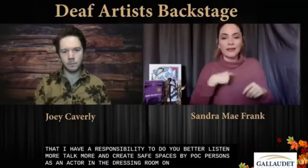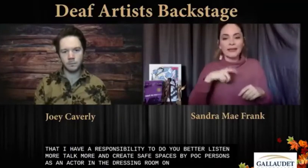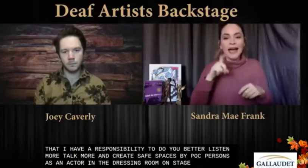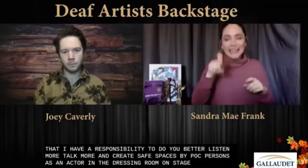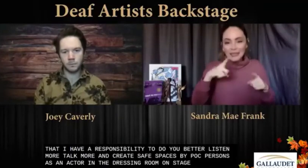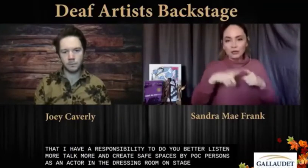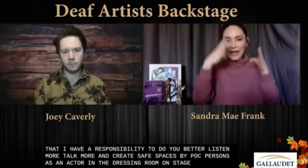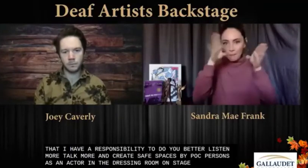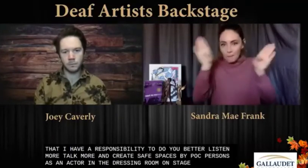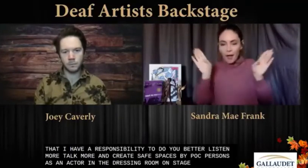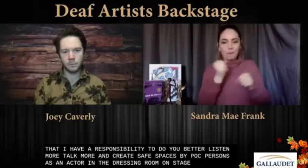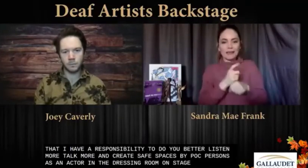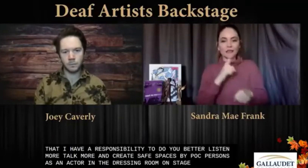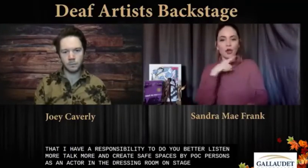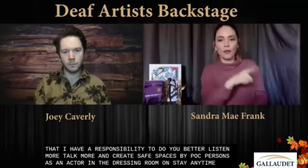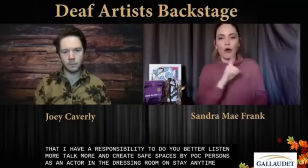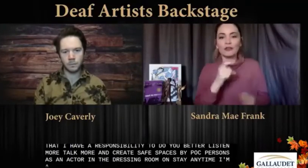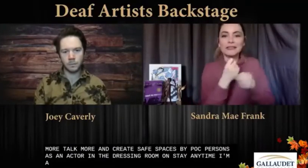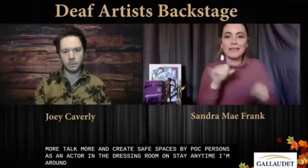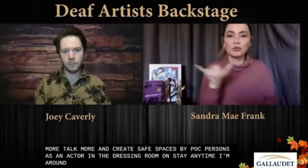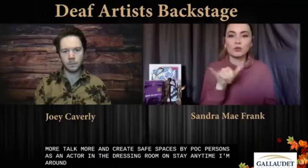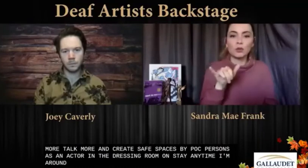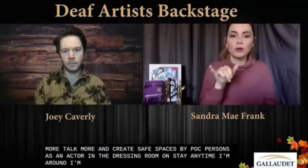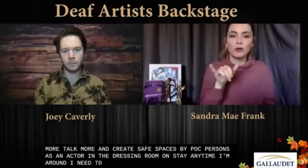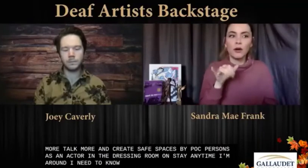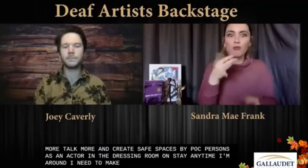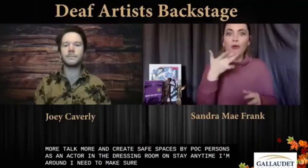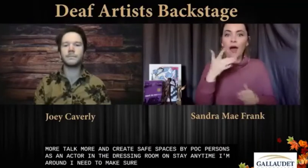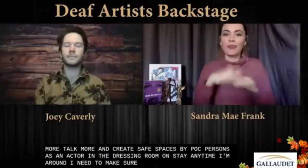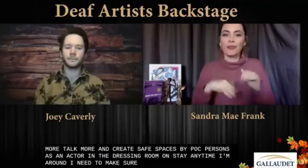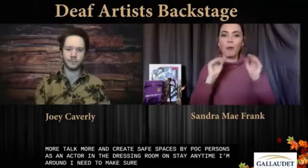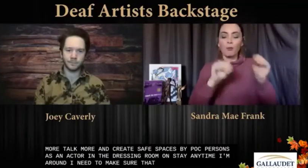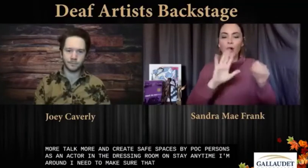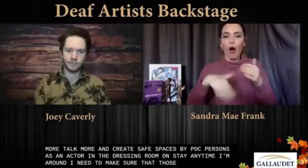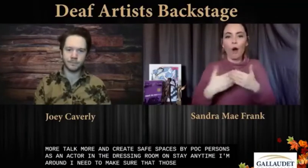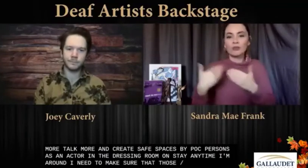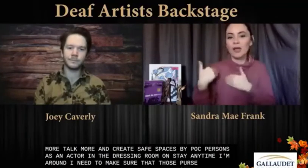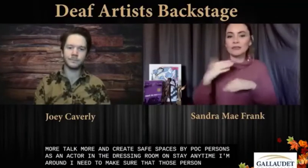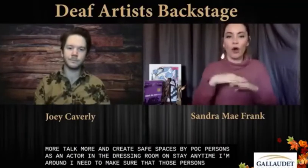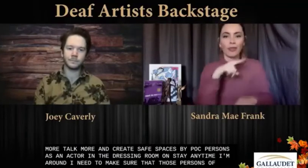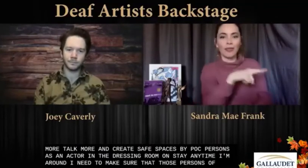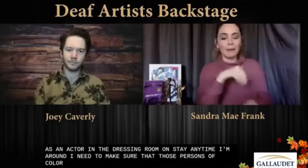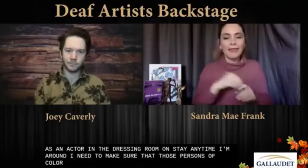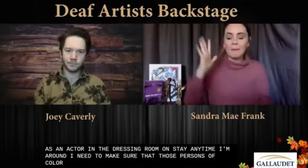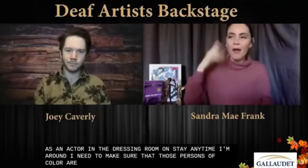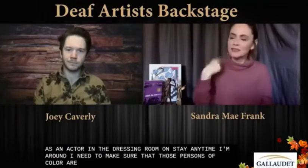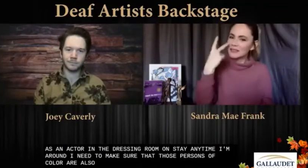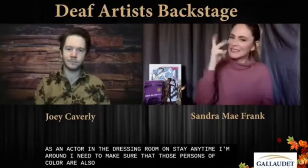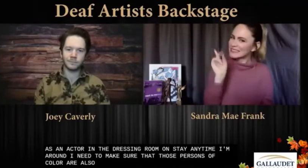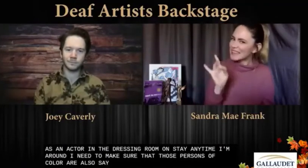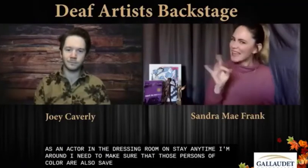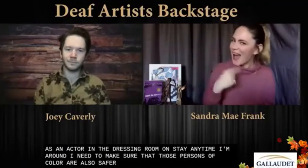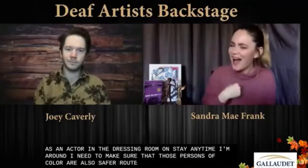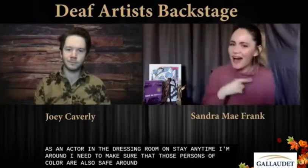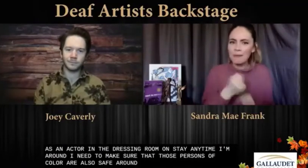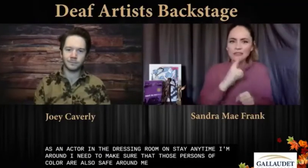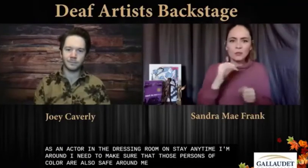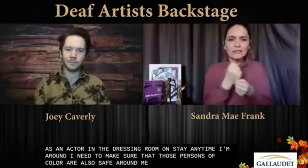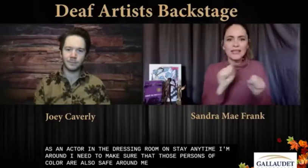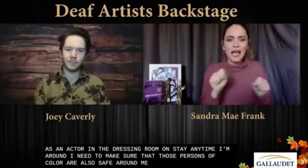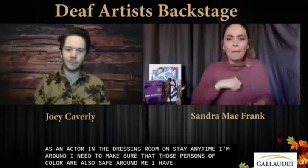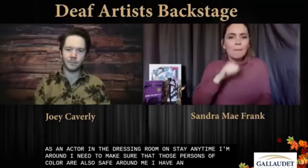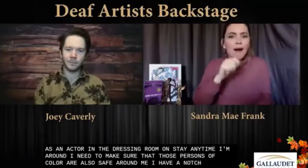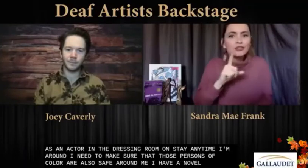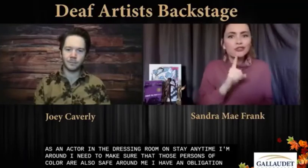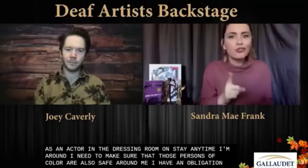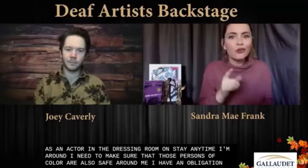stage anytime I'm around I need to make sure that those persons of color are also safe around me I